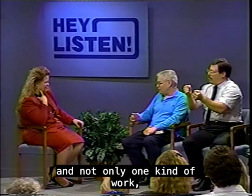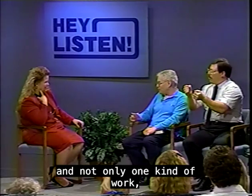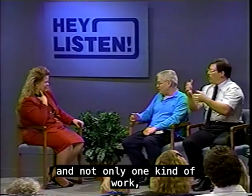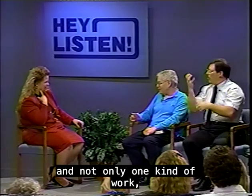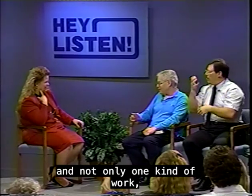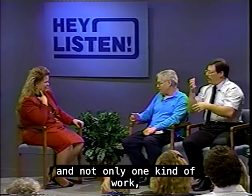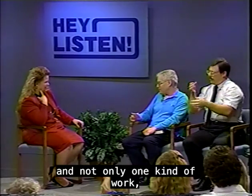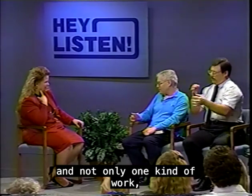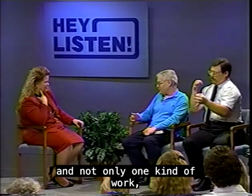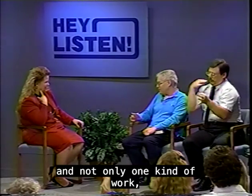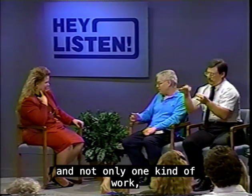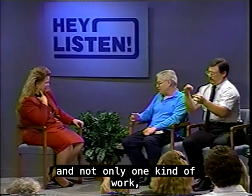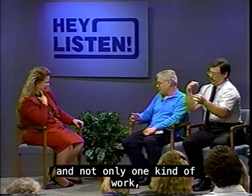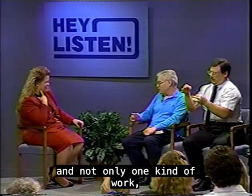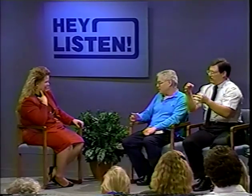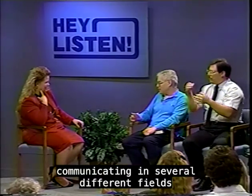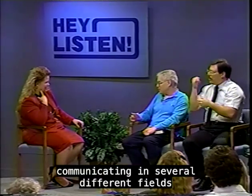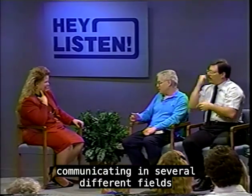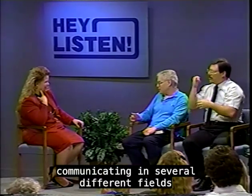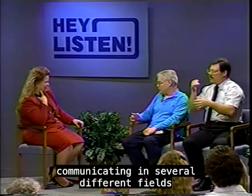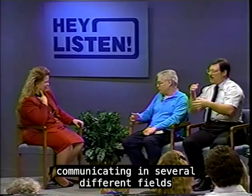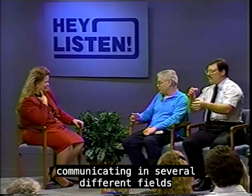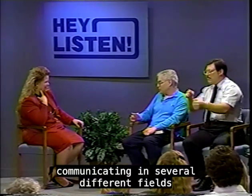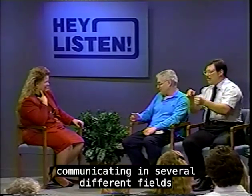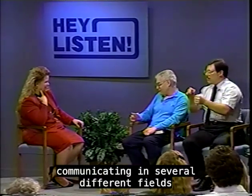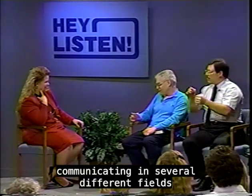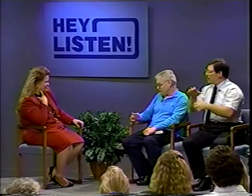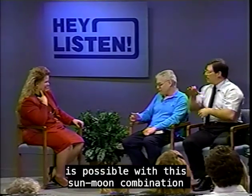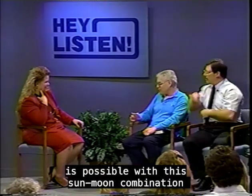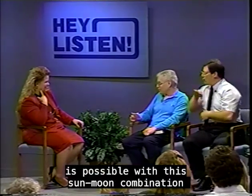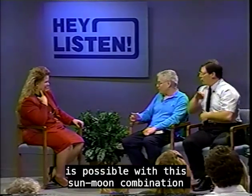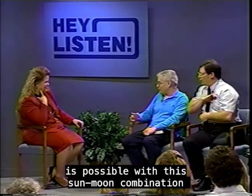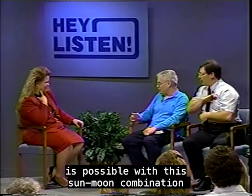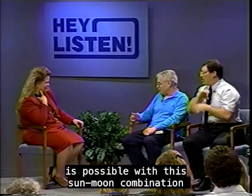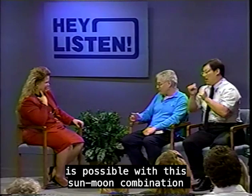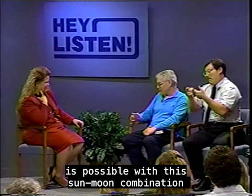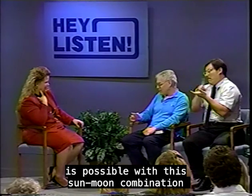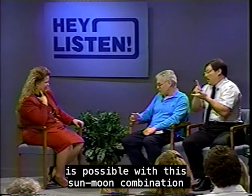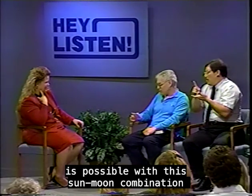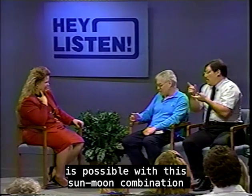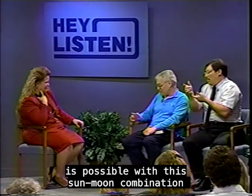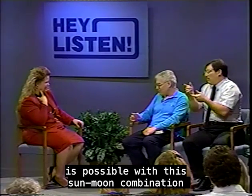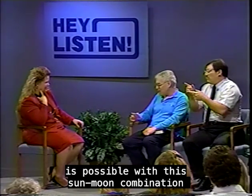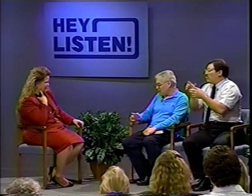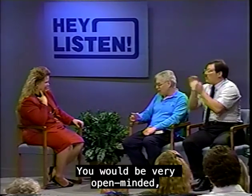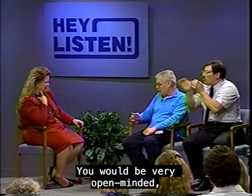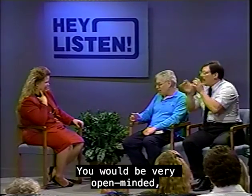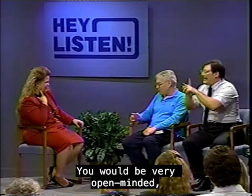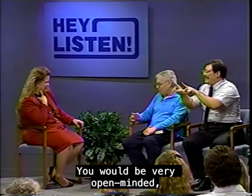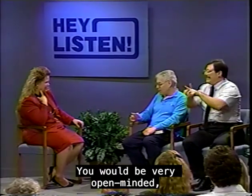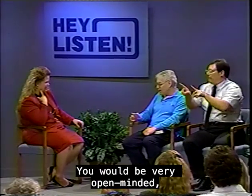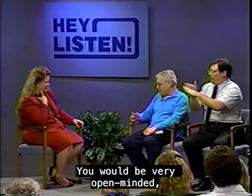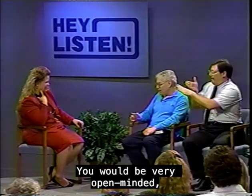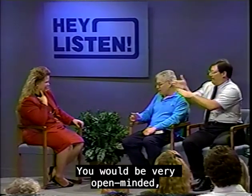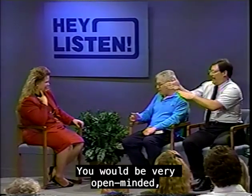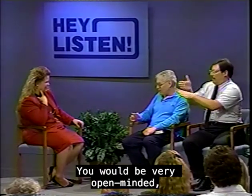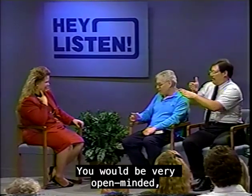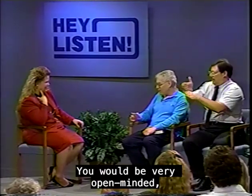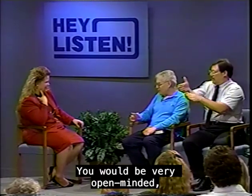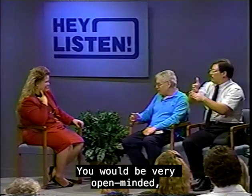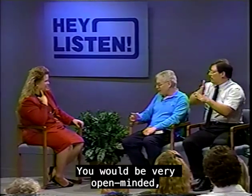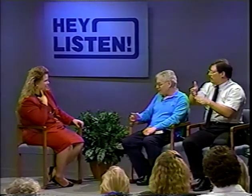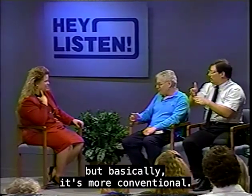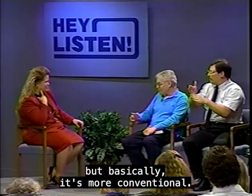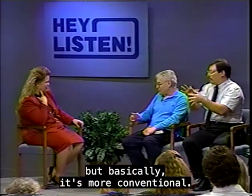and not only one kind of work, but it could even be communicating in several different fields is possible with this sun-moon combination here. You would be